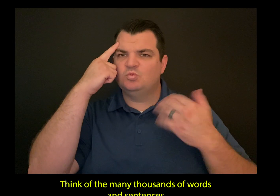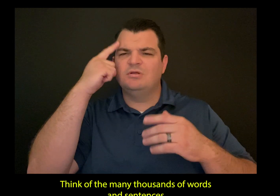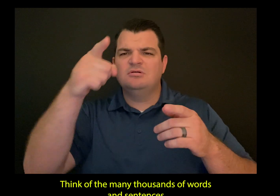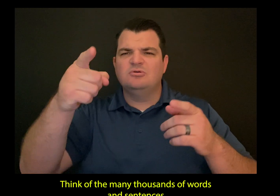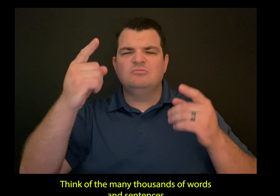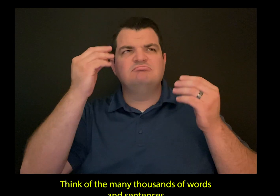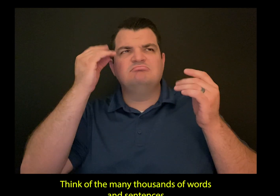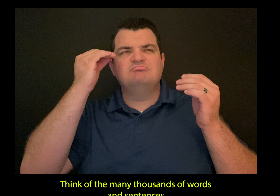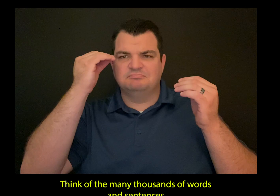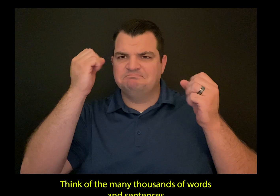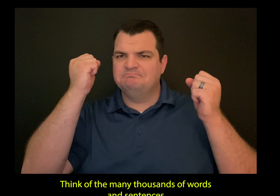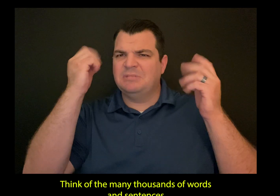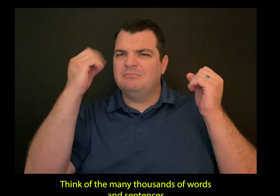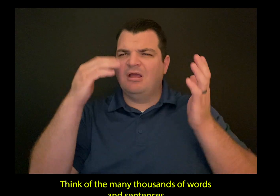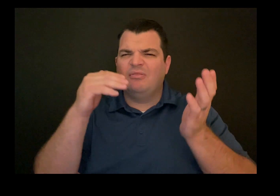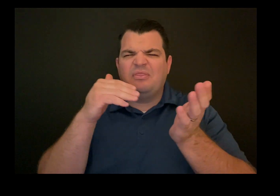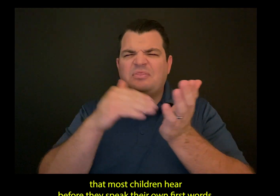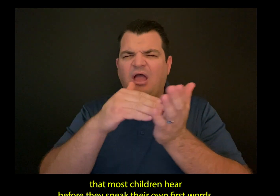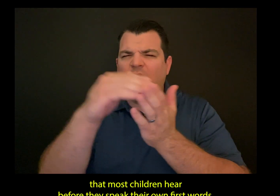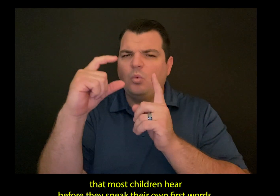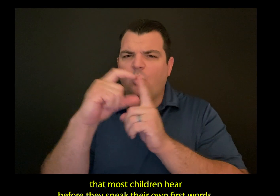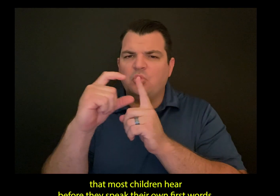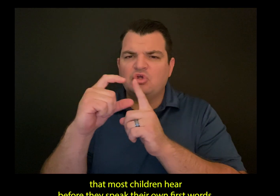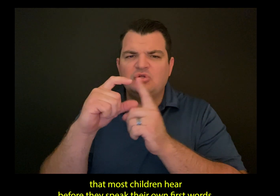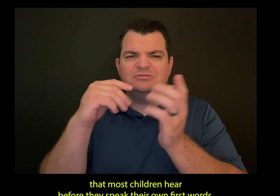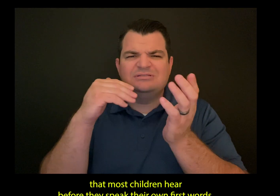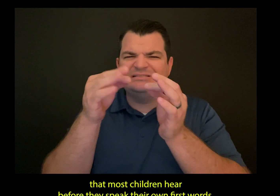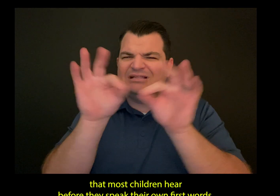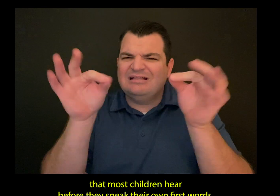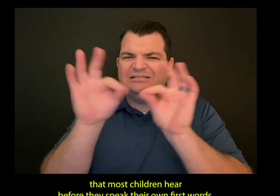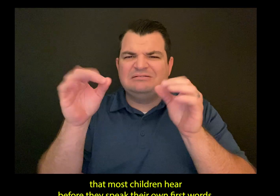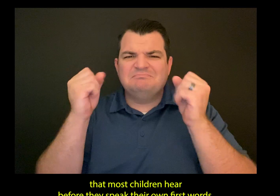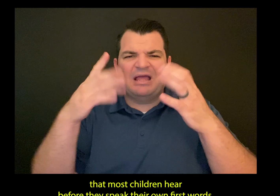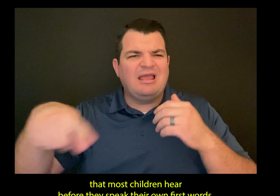Think of the many thousands of words and sentences that most children hear before they speak their own first words.